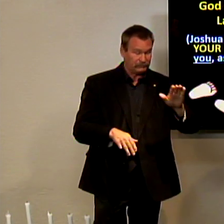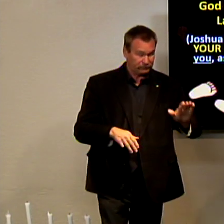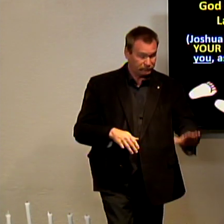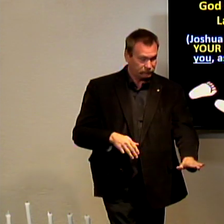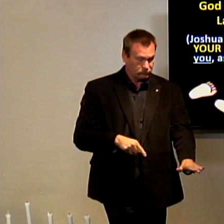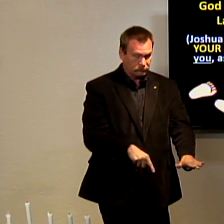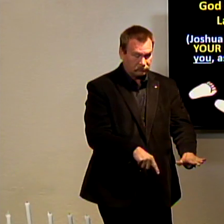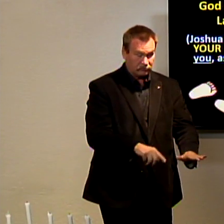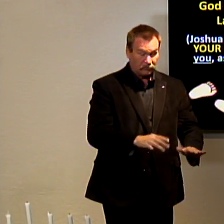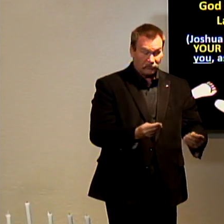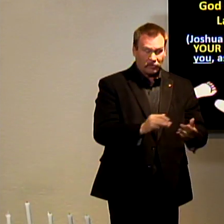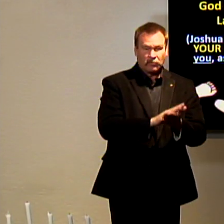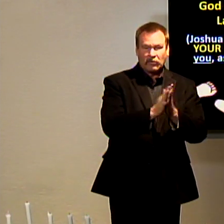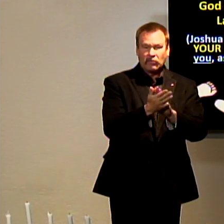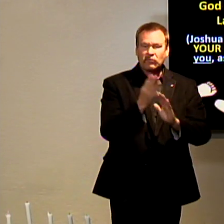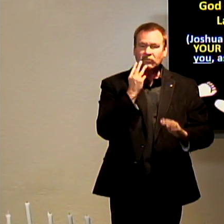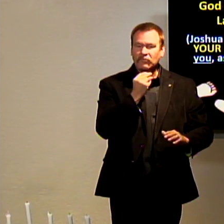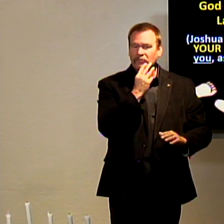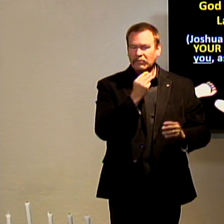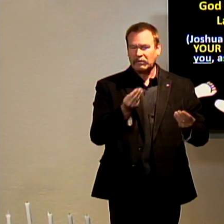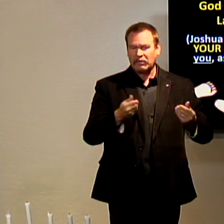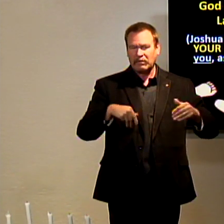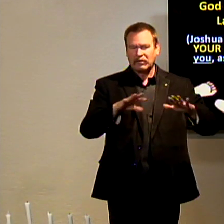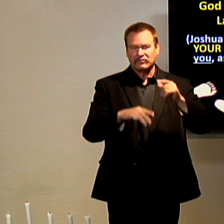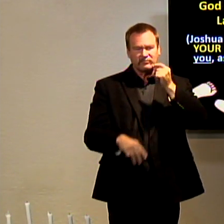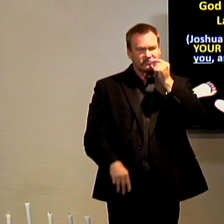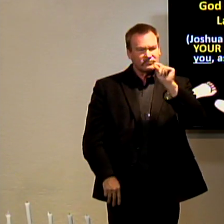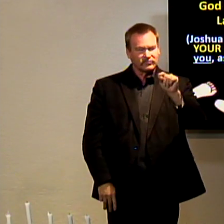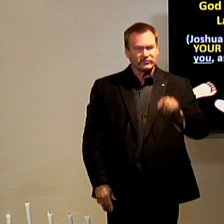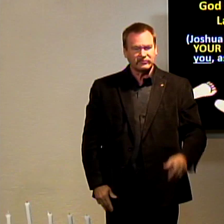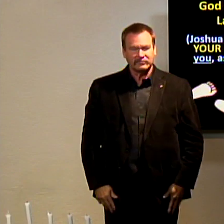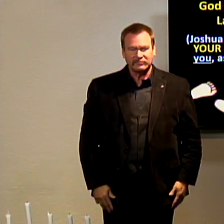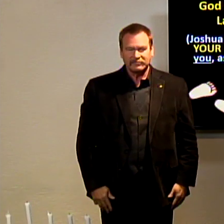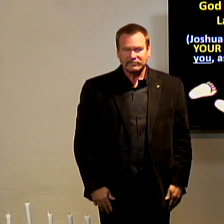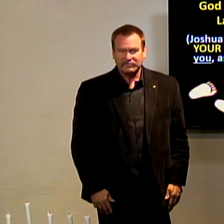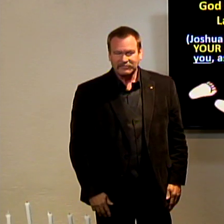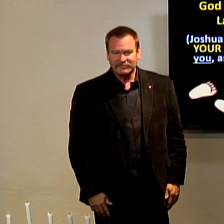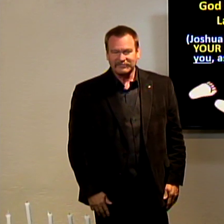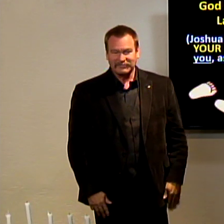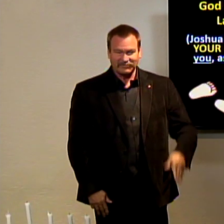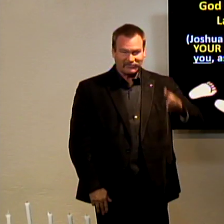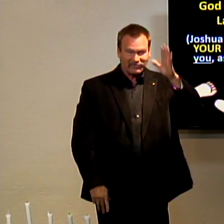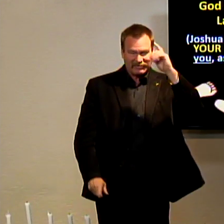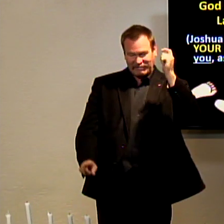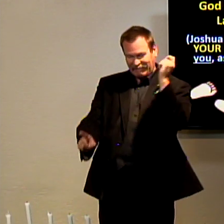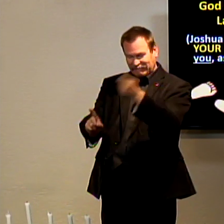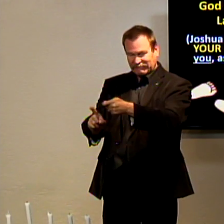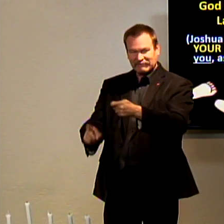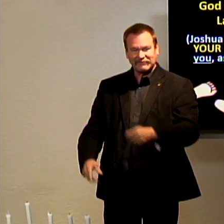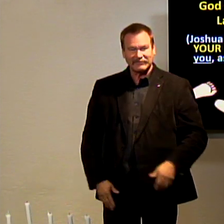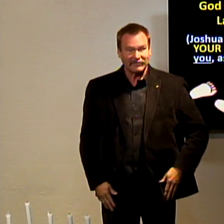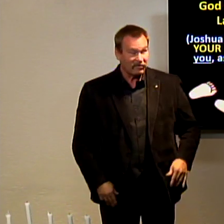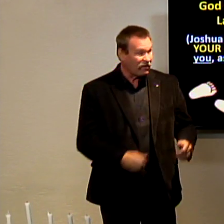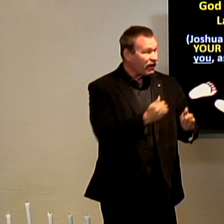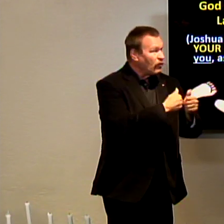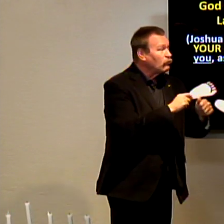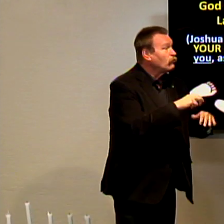You know, Joshua had gone and he had vanquished many people, many armies. And God said, every place that you step,